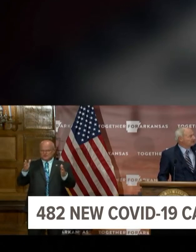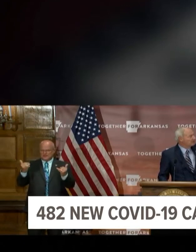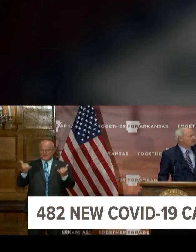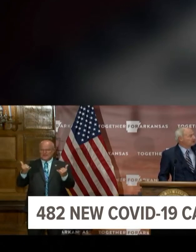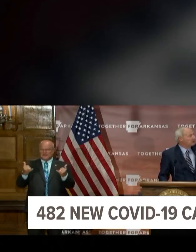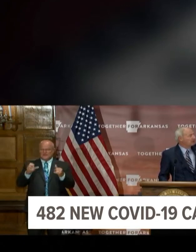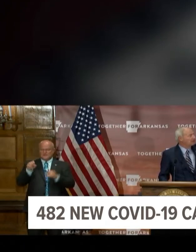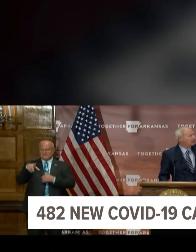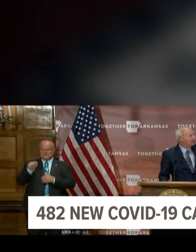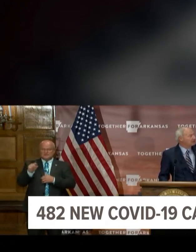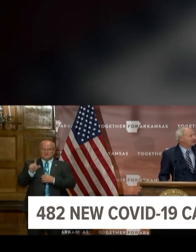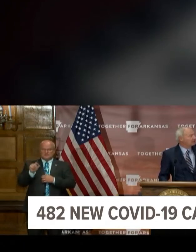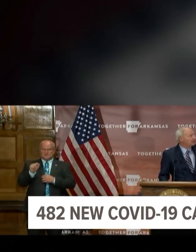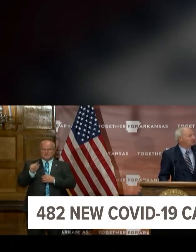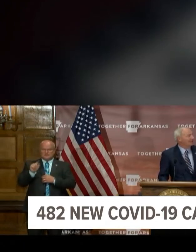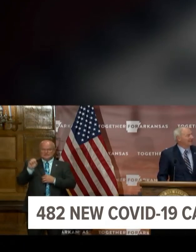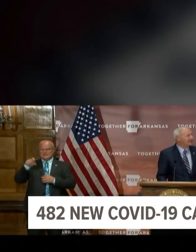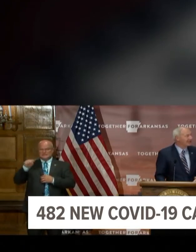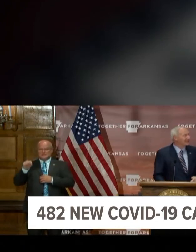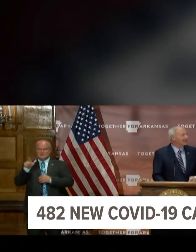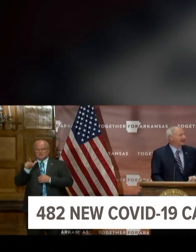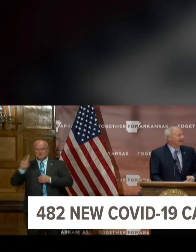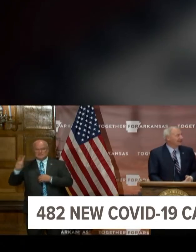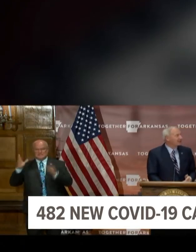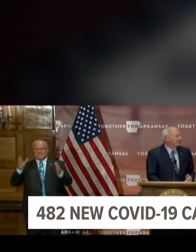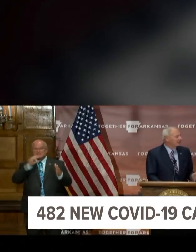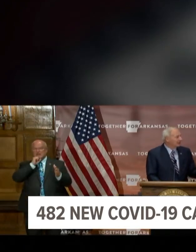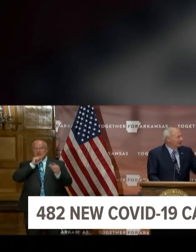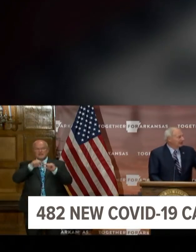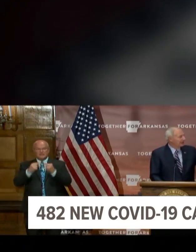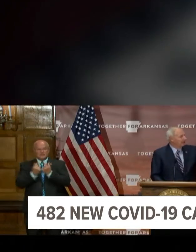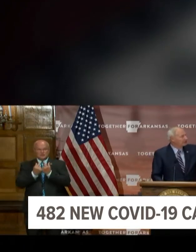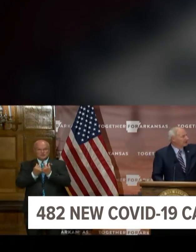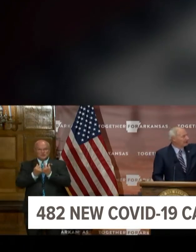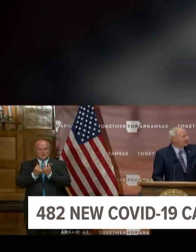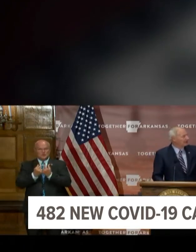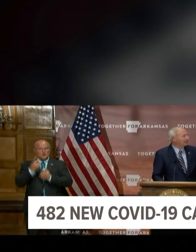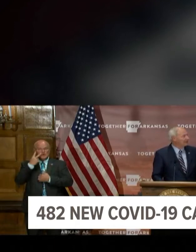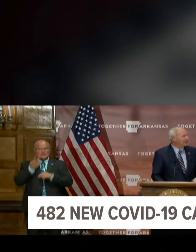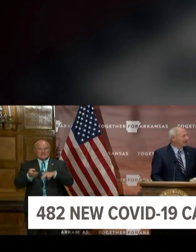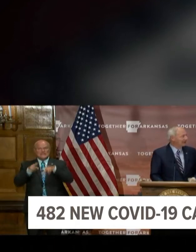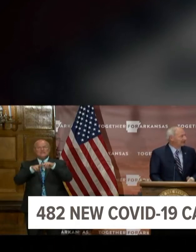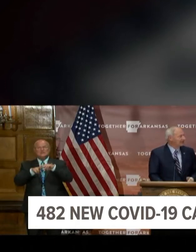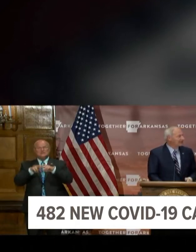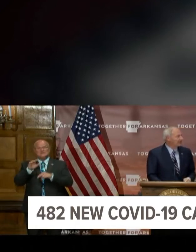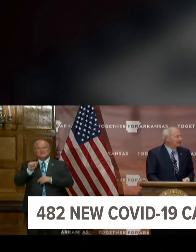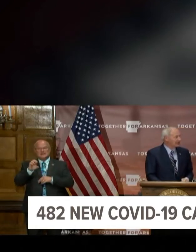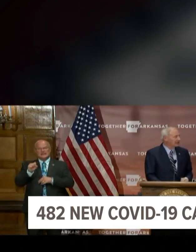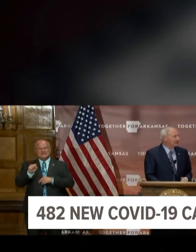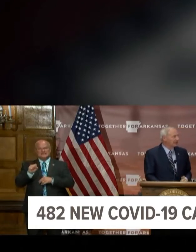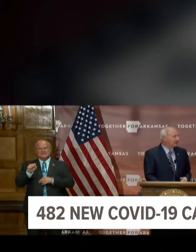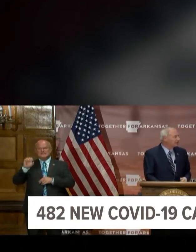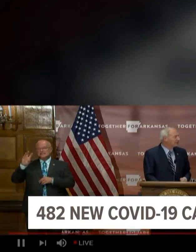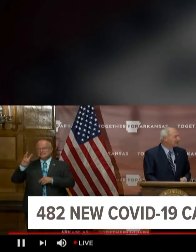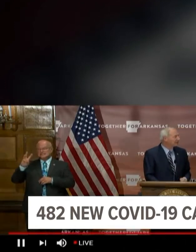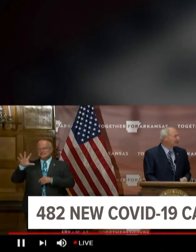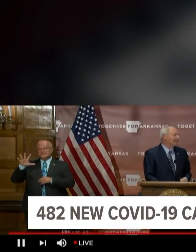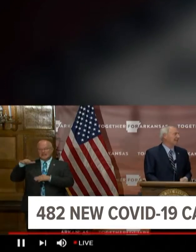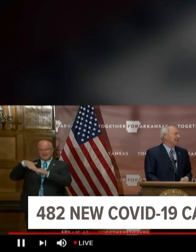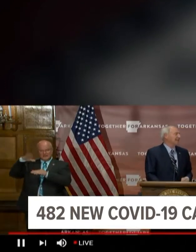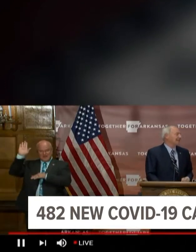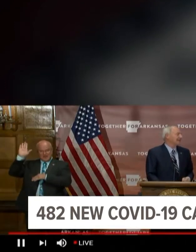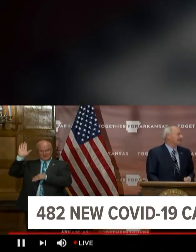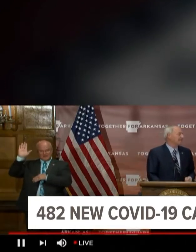from September 20th to September 26th by age group, and we've seen an increase in cases in the 65